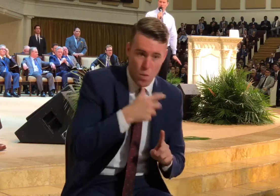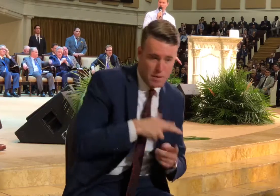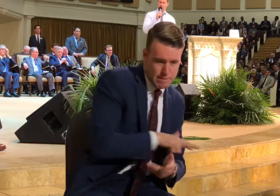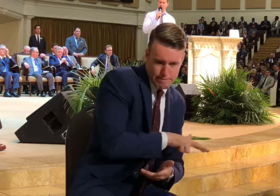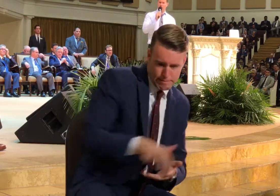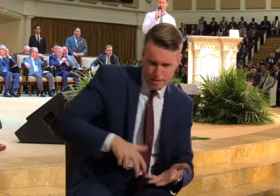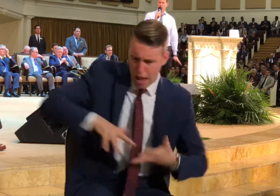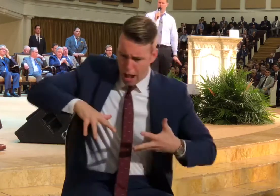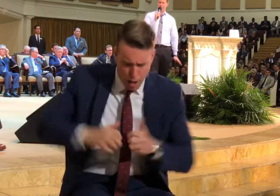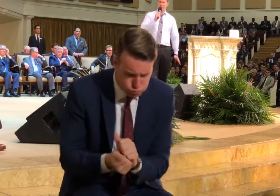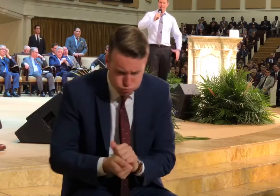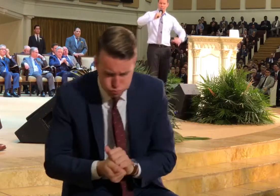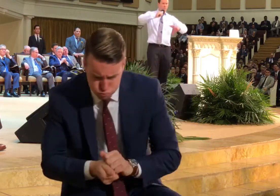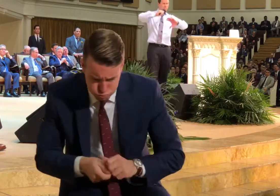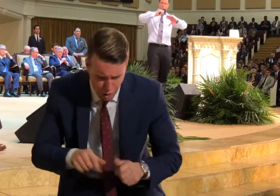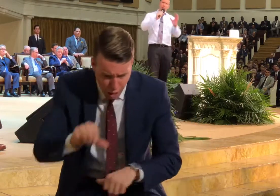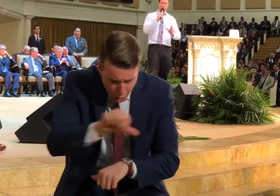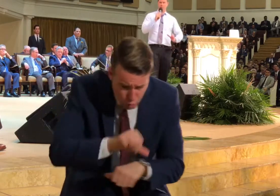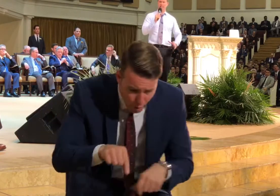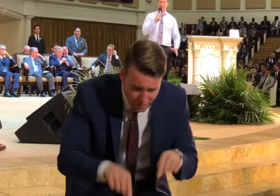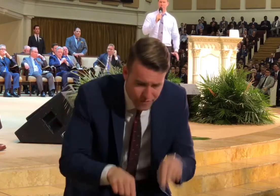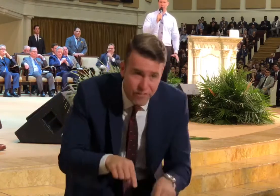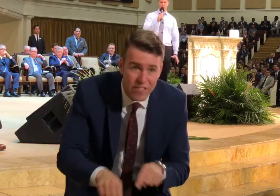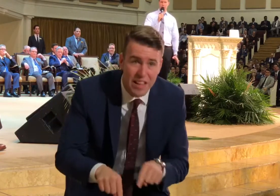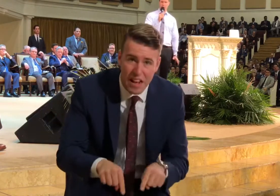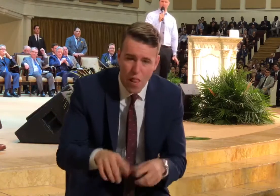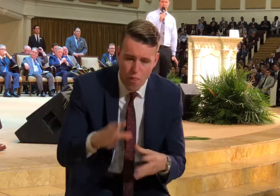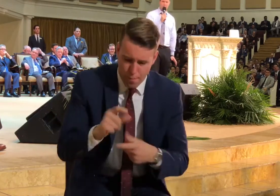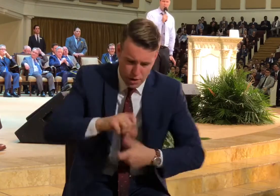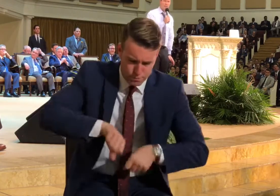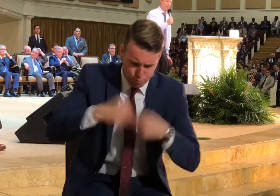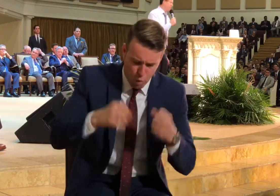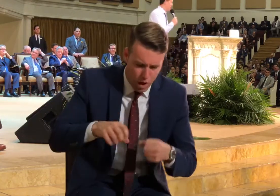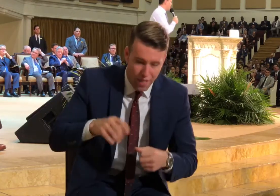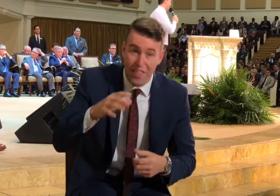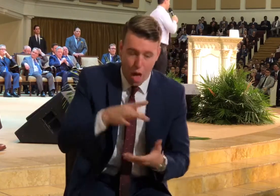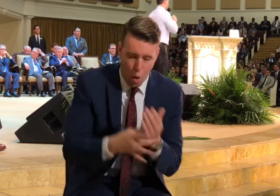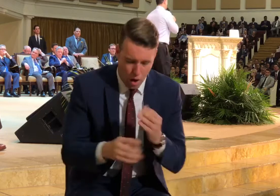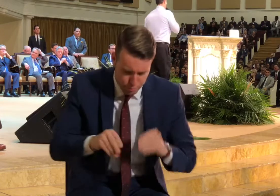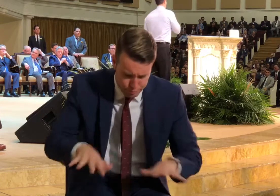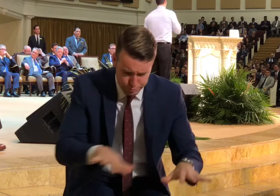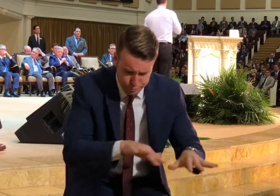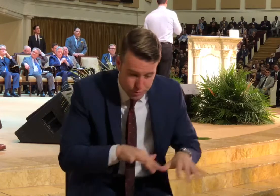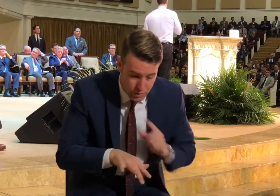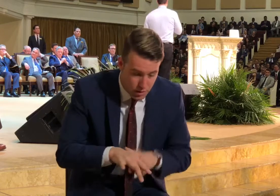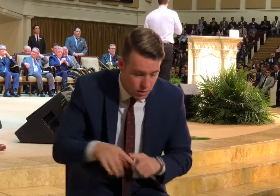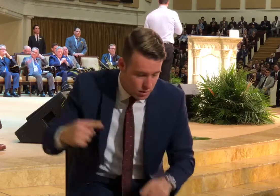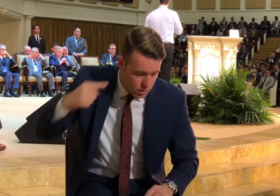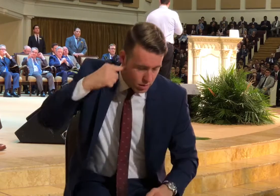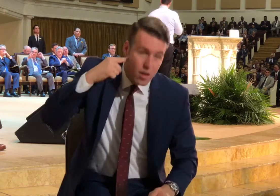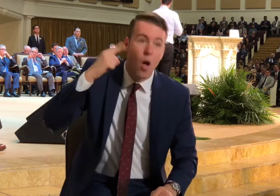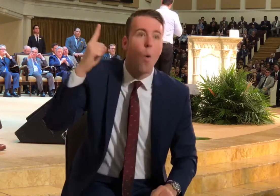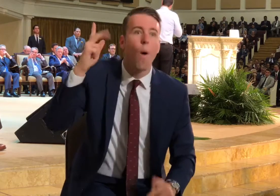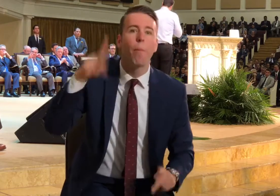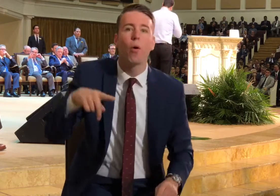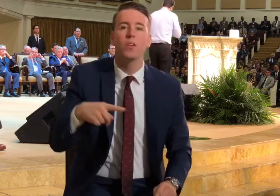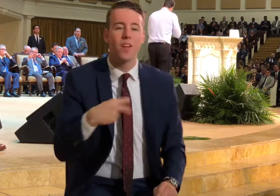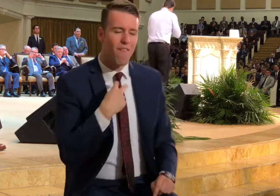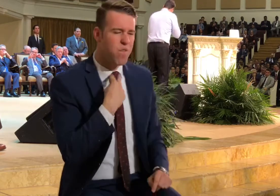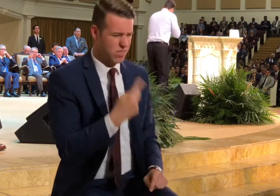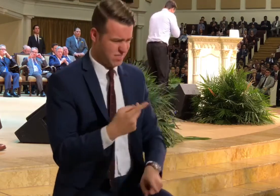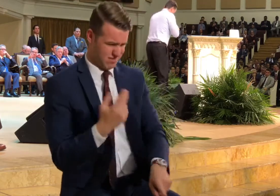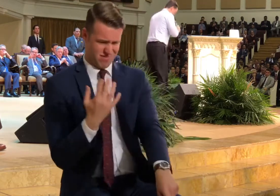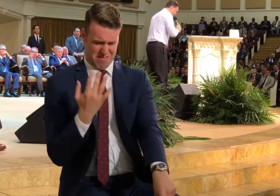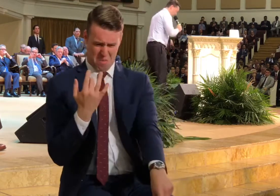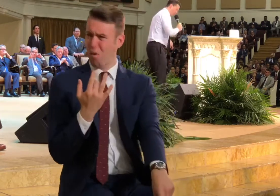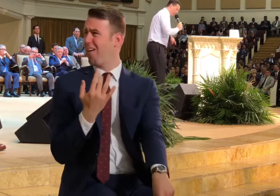she anoints his feet and she breaks the alabaster box, there is the voice that says, to what